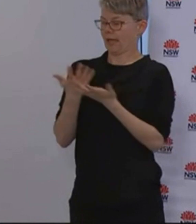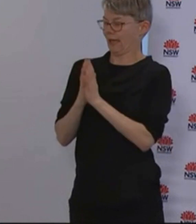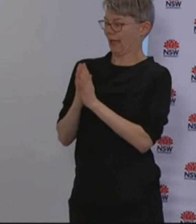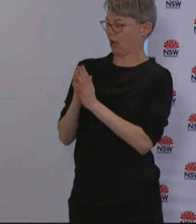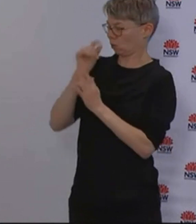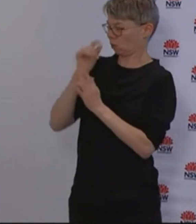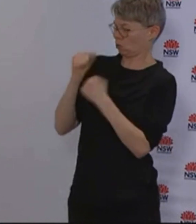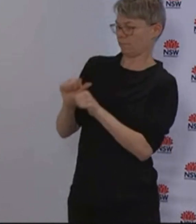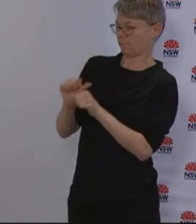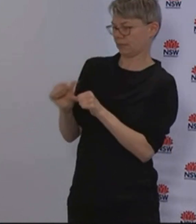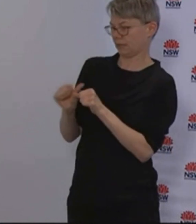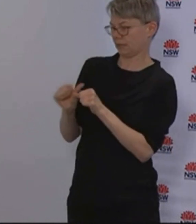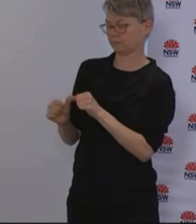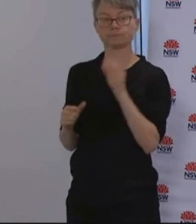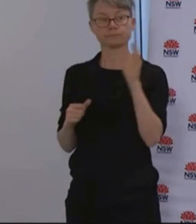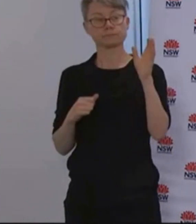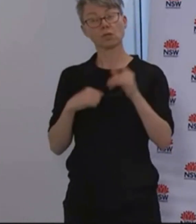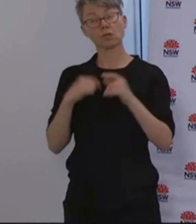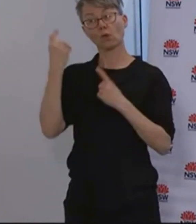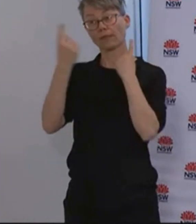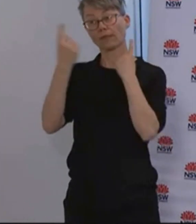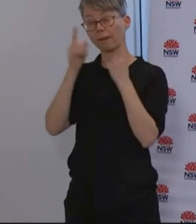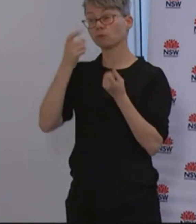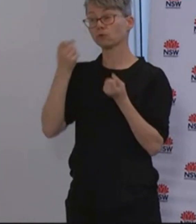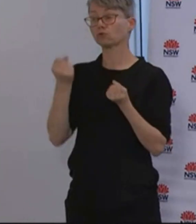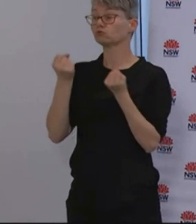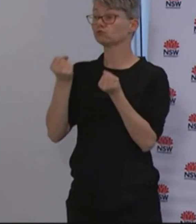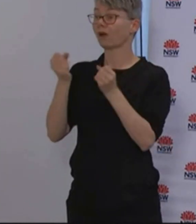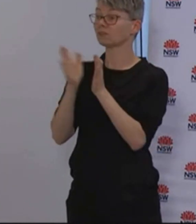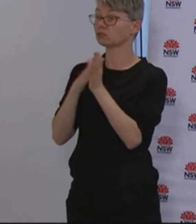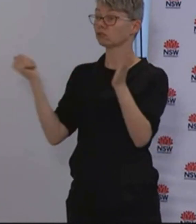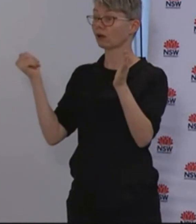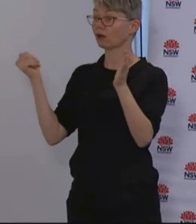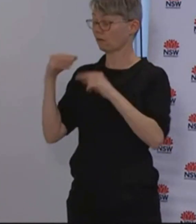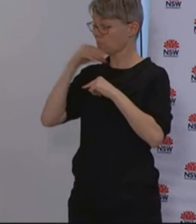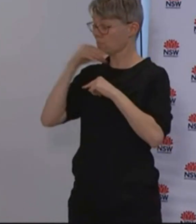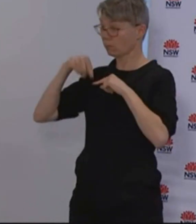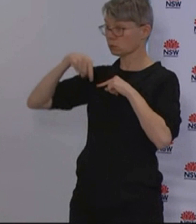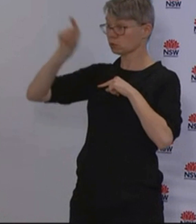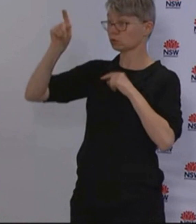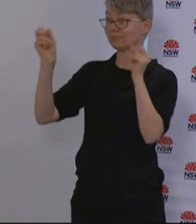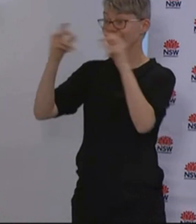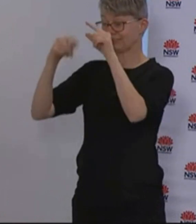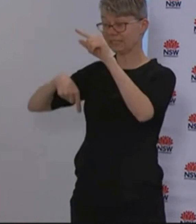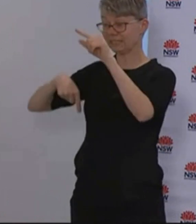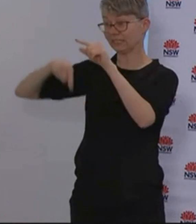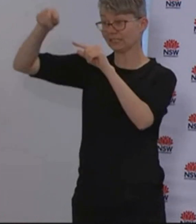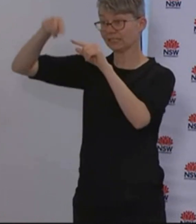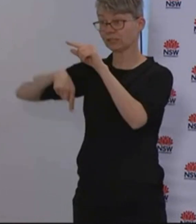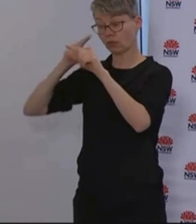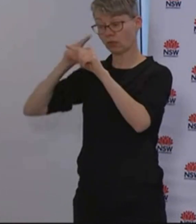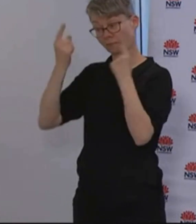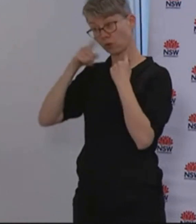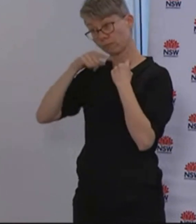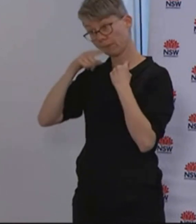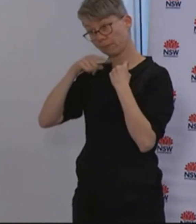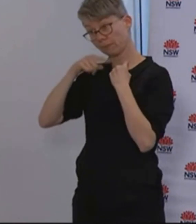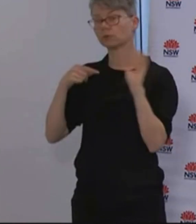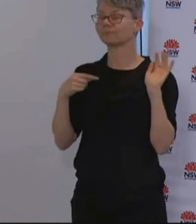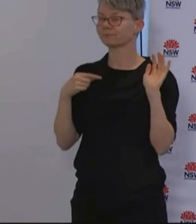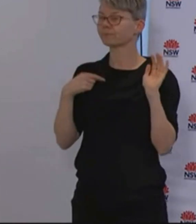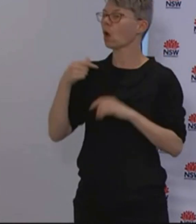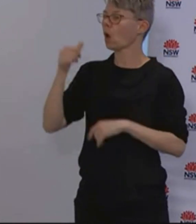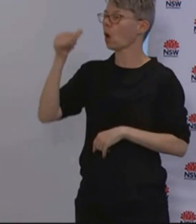hotel between the Sydney-Melbourne run? We certainly have made, because we recognise the location of this hotel is on main